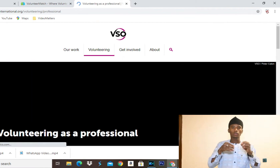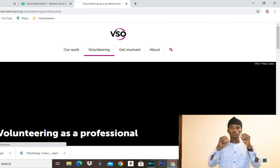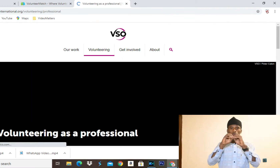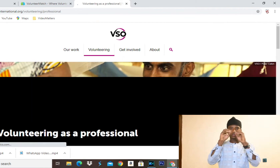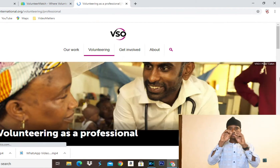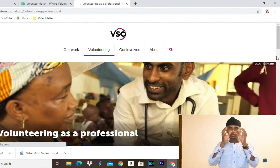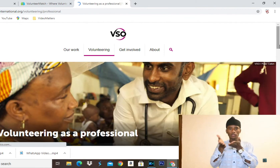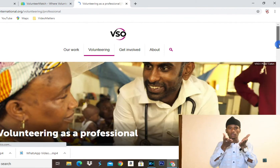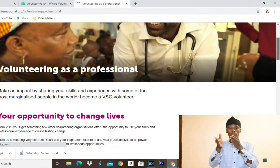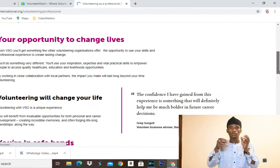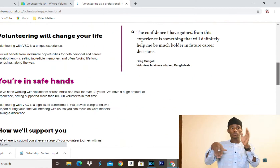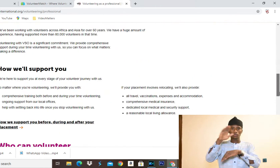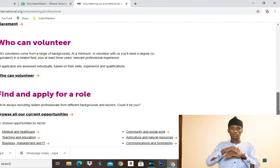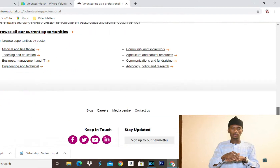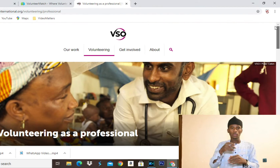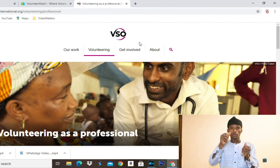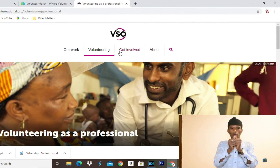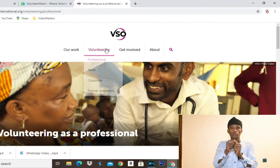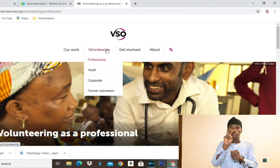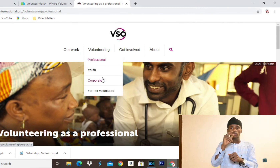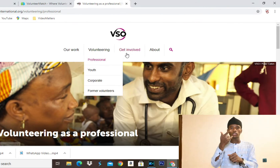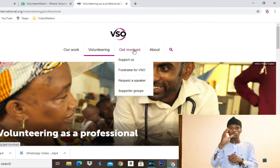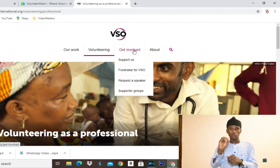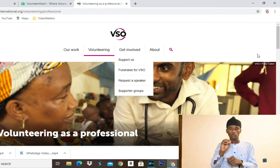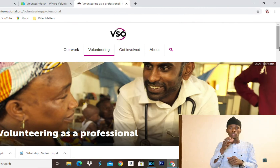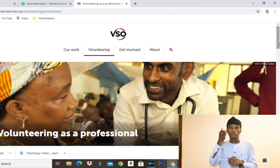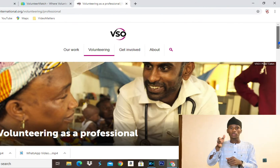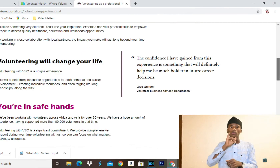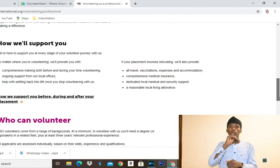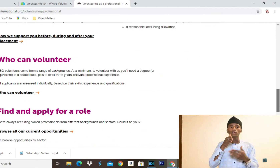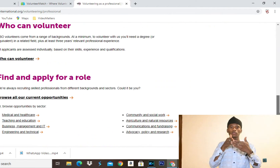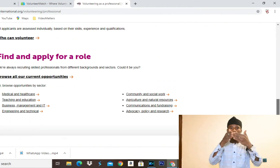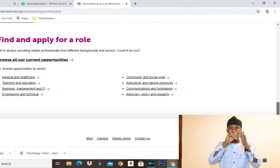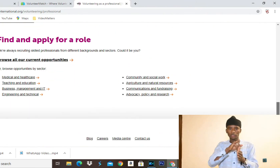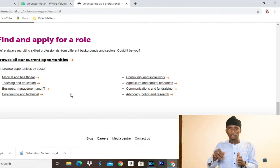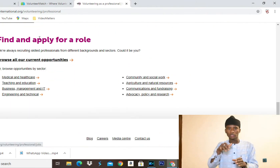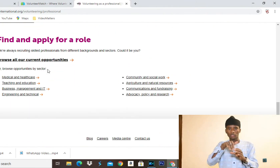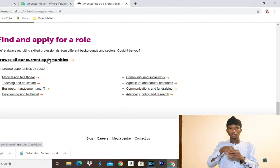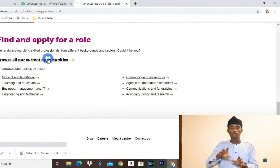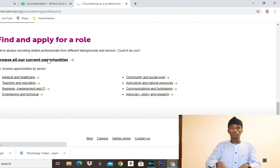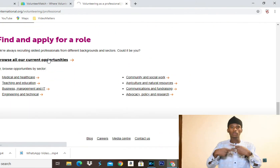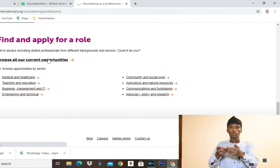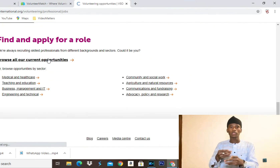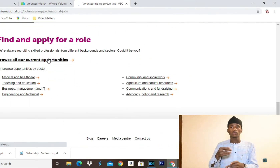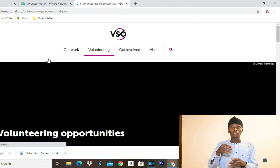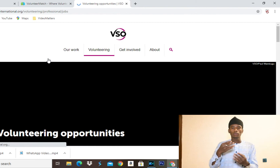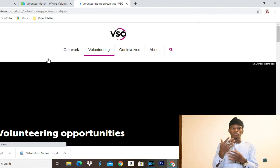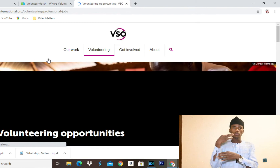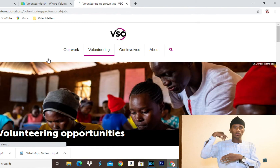Services Overseas is an NGO that is leading in providing volunteering opportunity for people